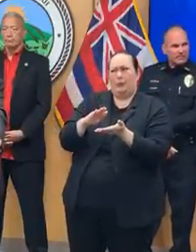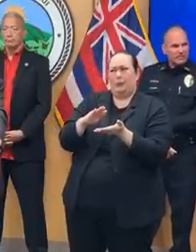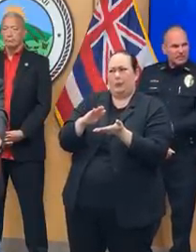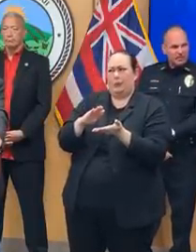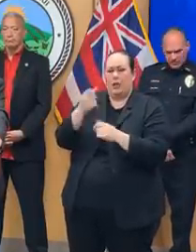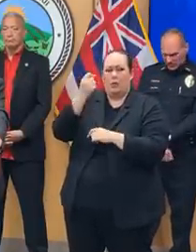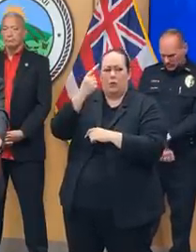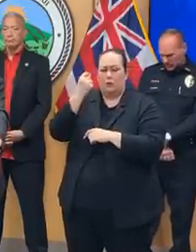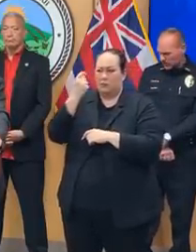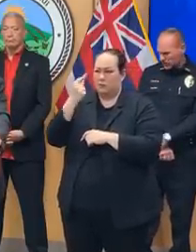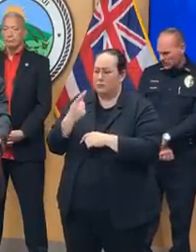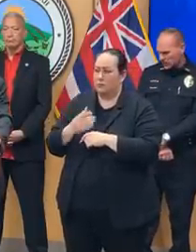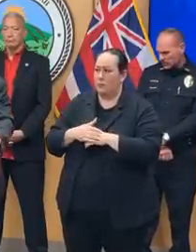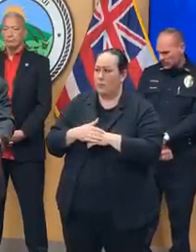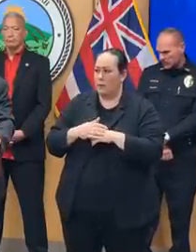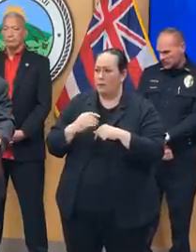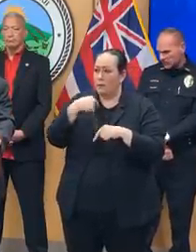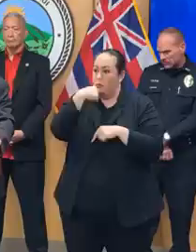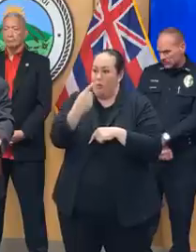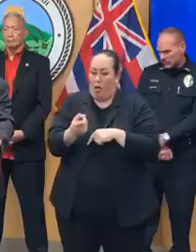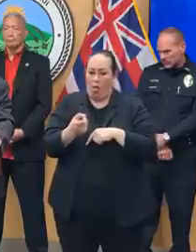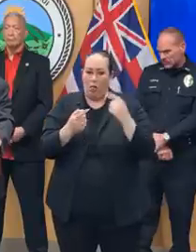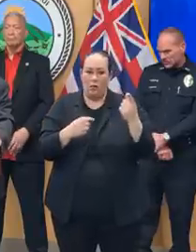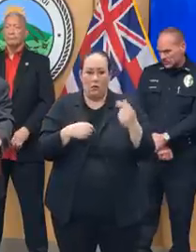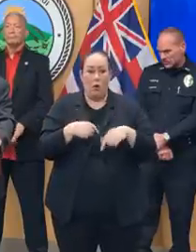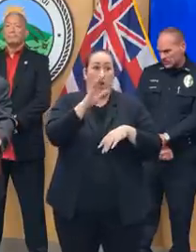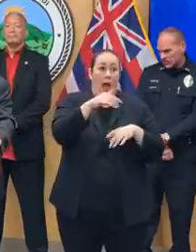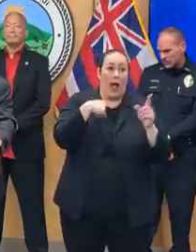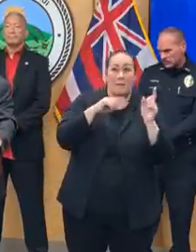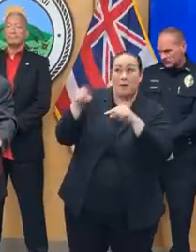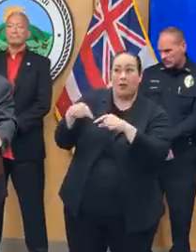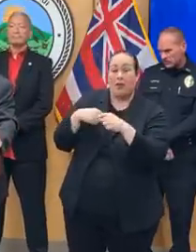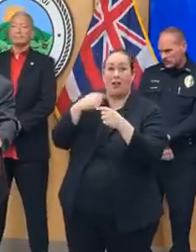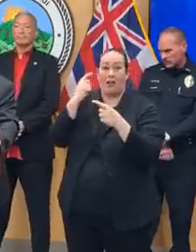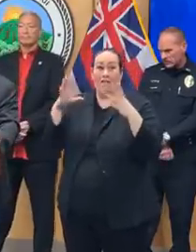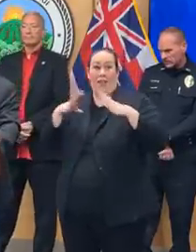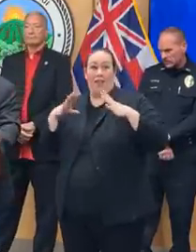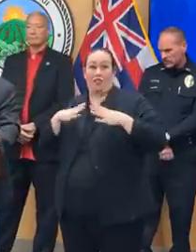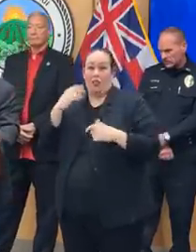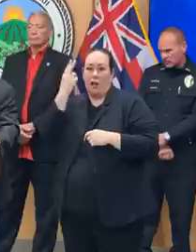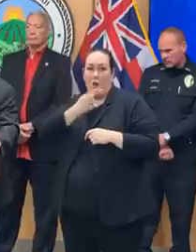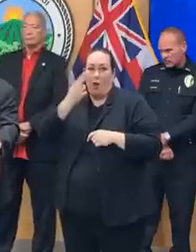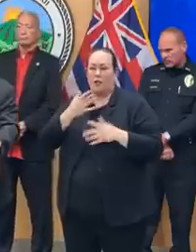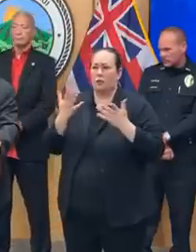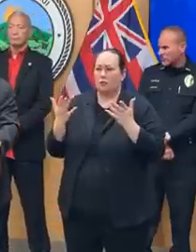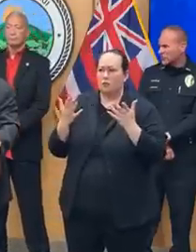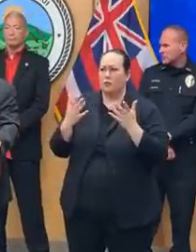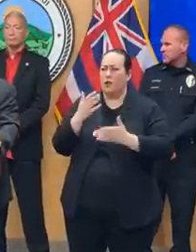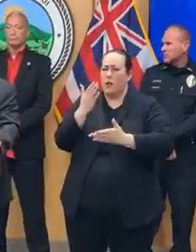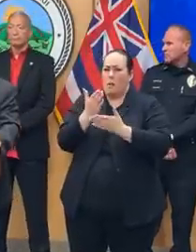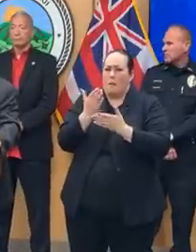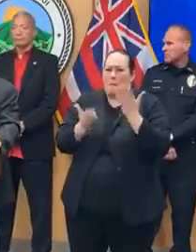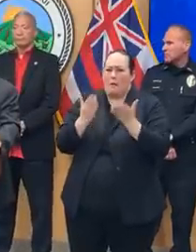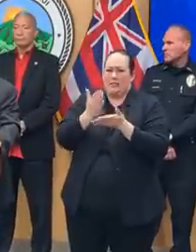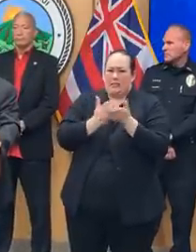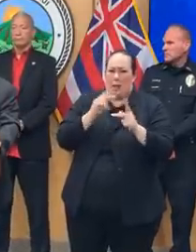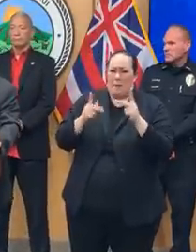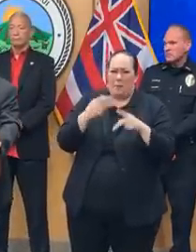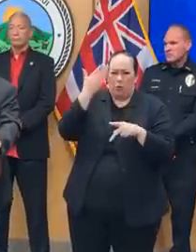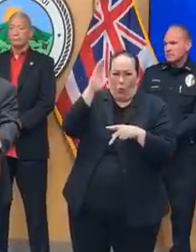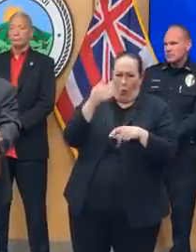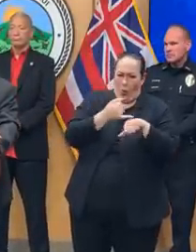of someone trying to tell their neighbors that they're going on vacation to Hawaii when they may not be able to easily distinguish, when they're talking about that, the difference between